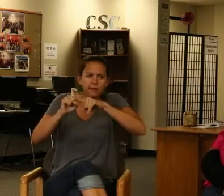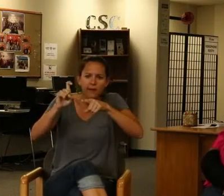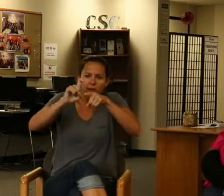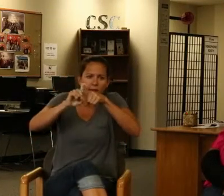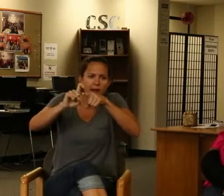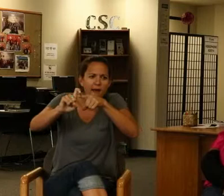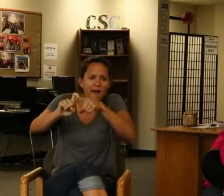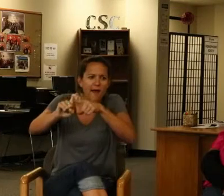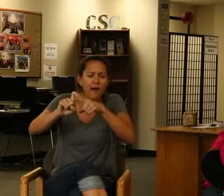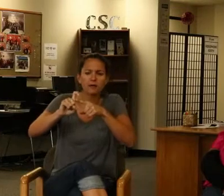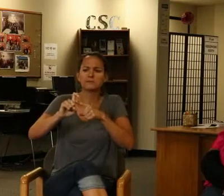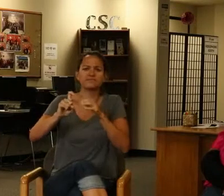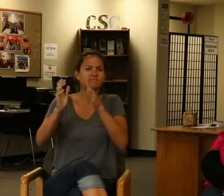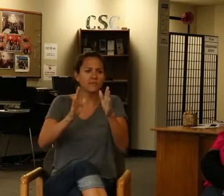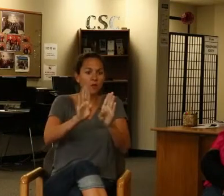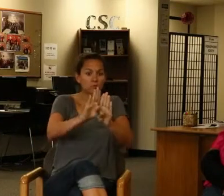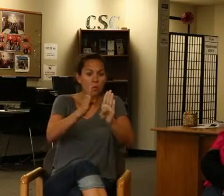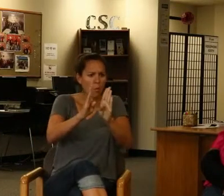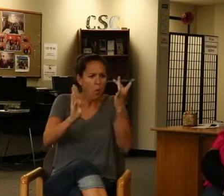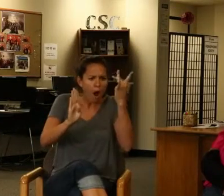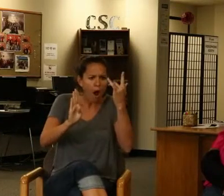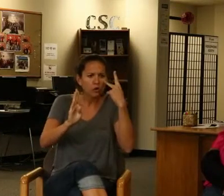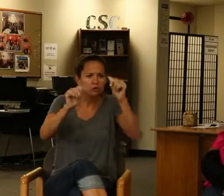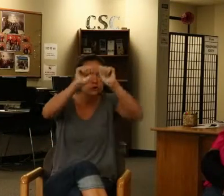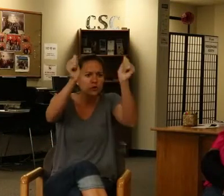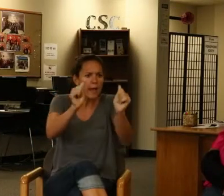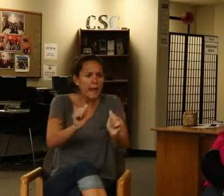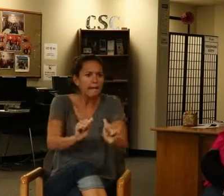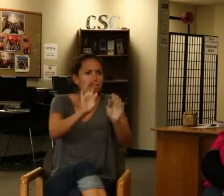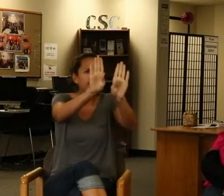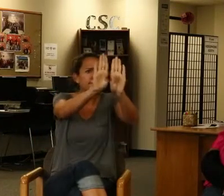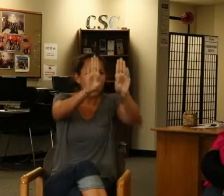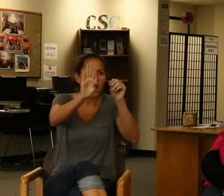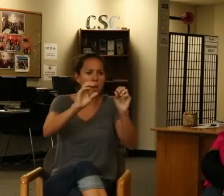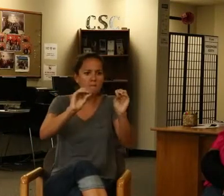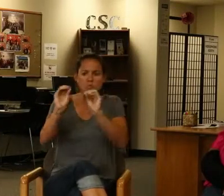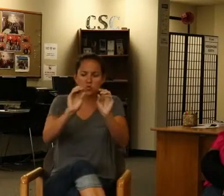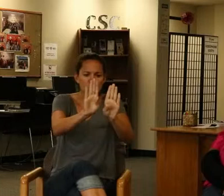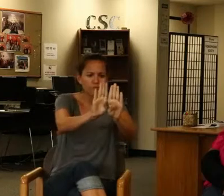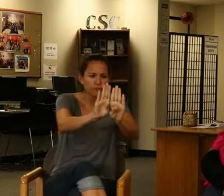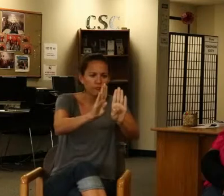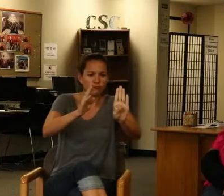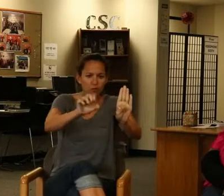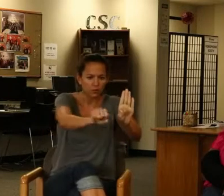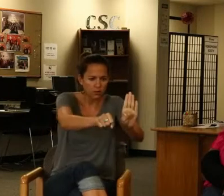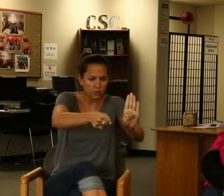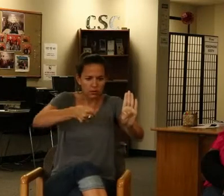of hand shape. You have the hangers all along. You have the door. Why? Because of the shape. You can see the door opening. You can see